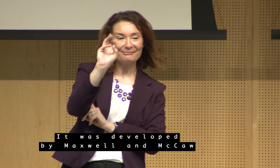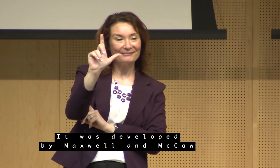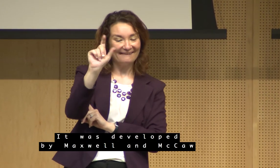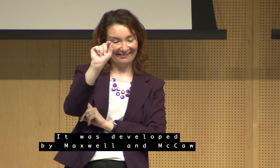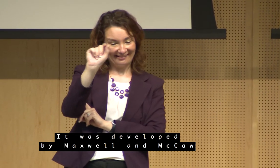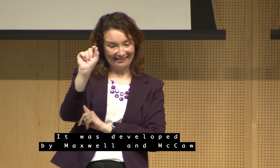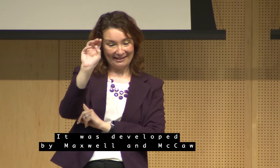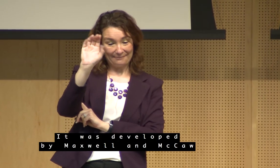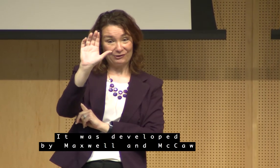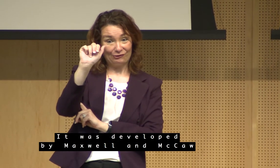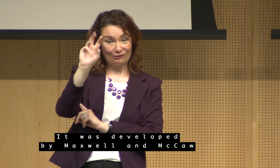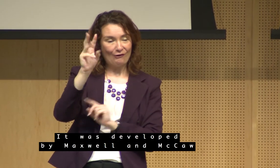by